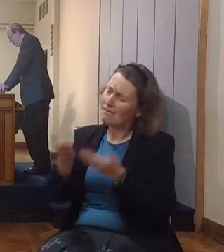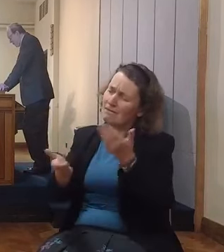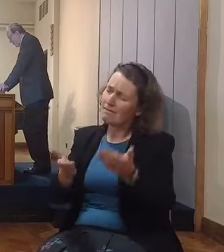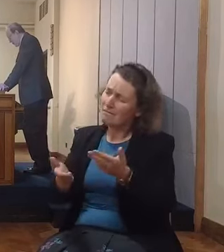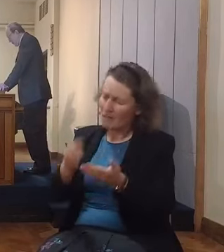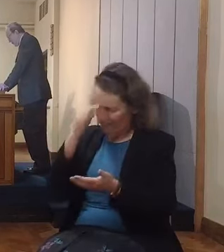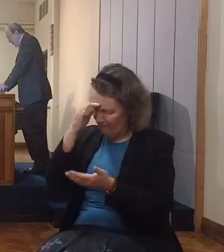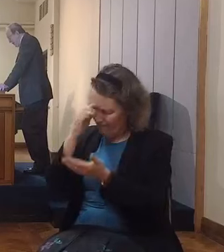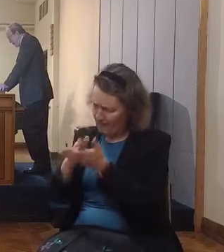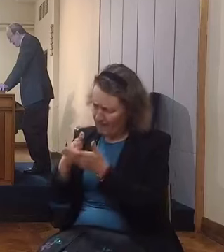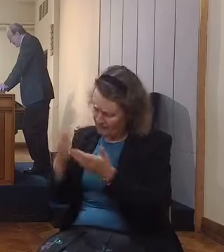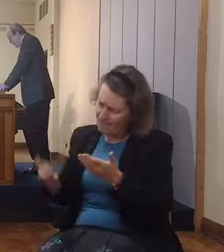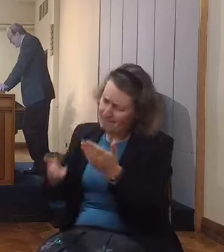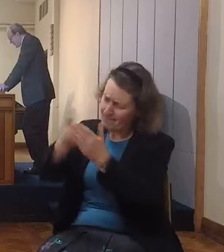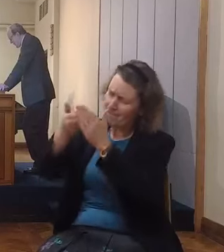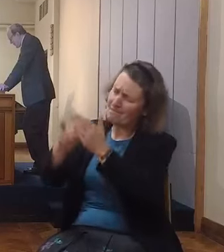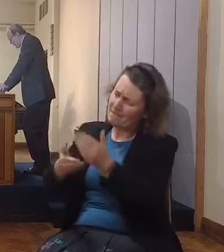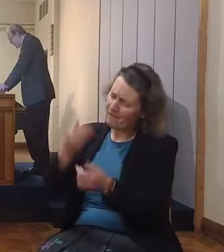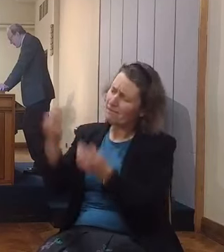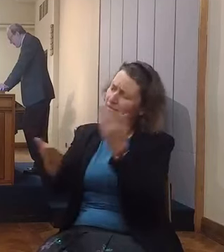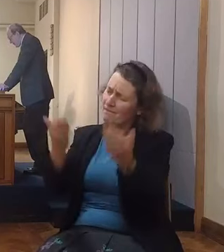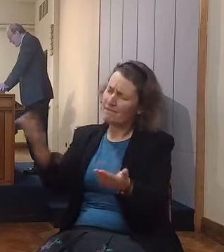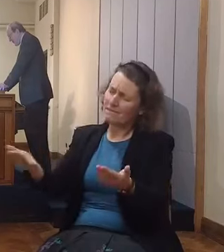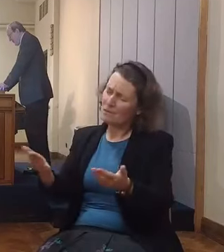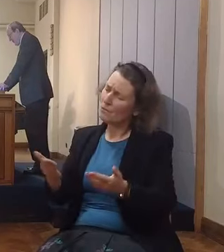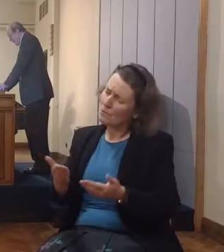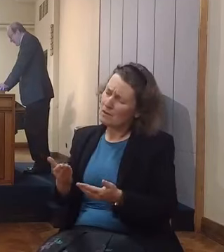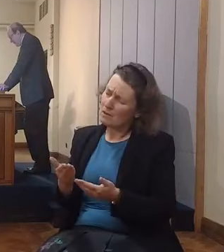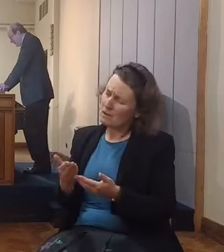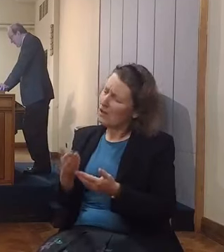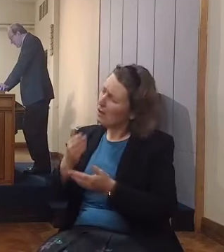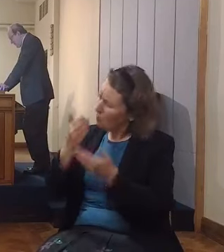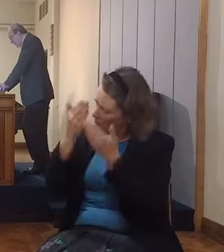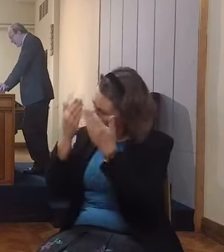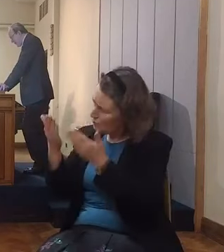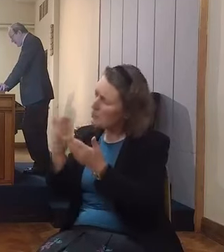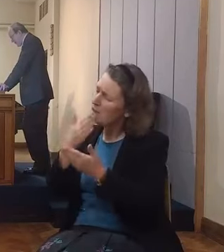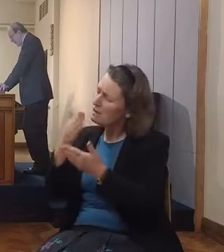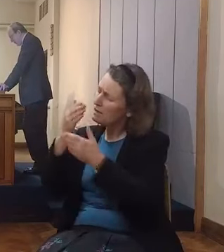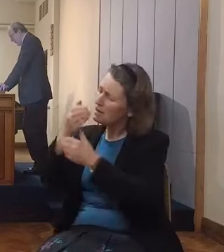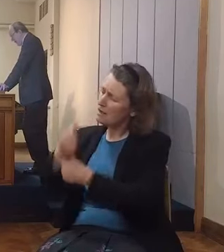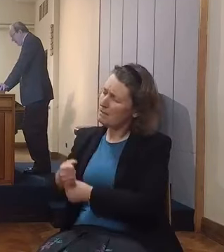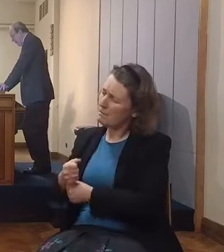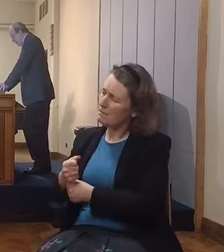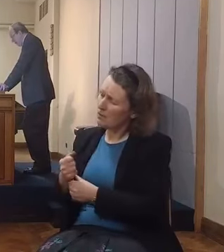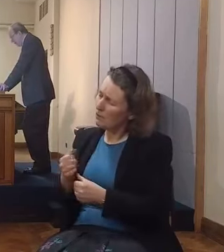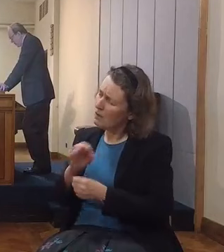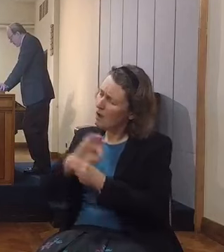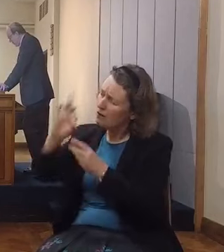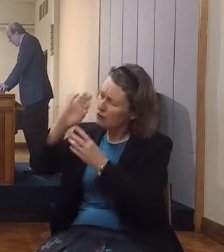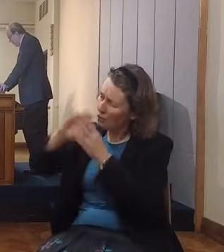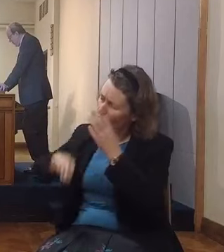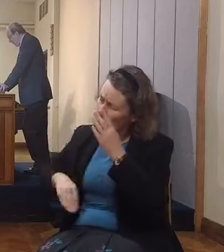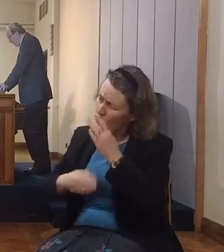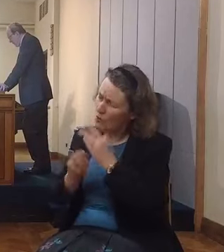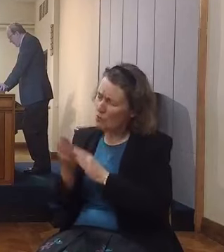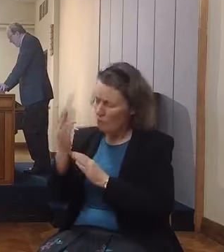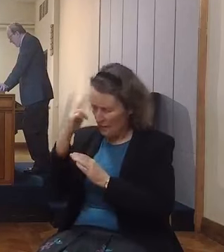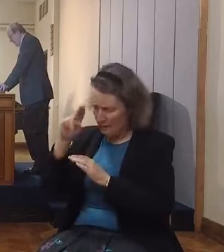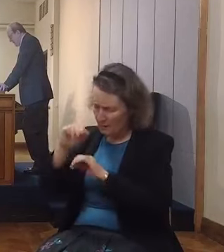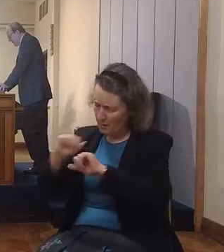and our worship. We ask these things in the name of our Saviour, for his